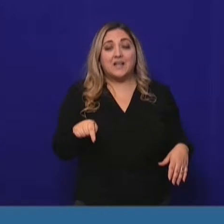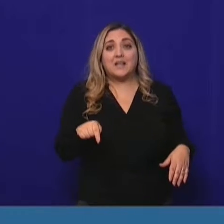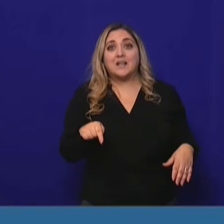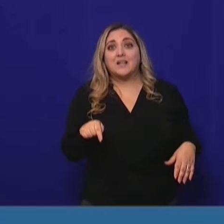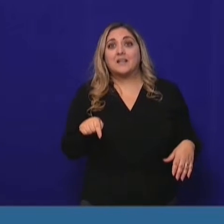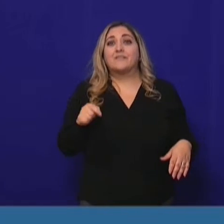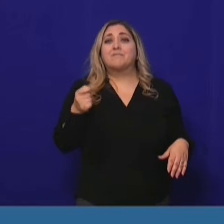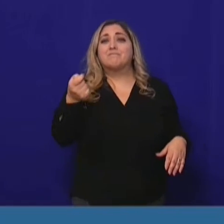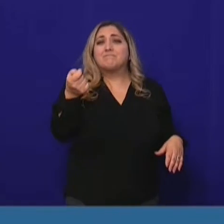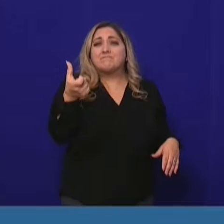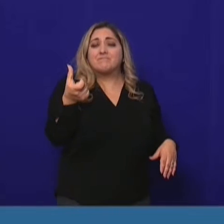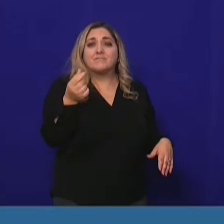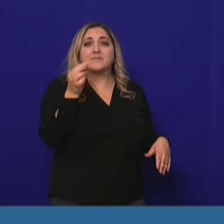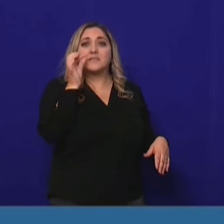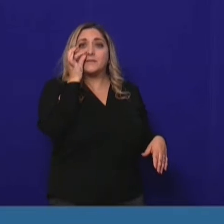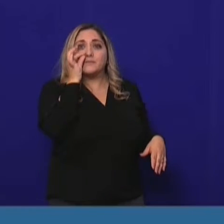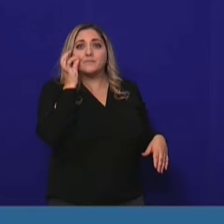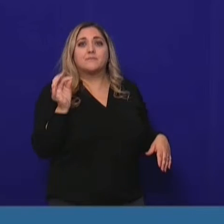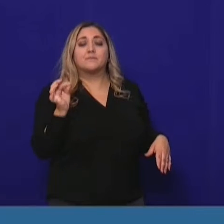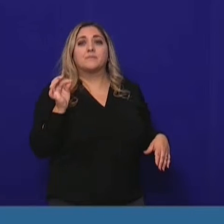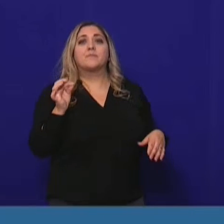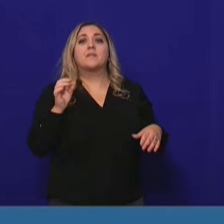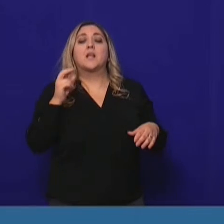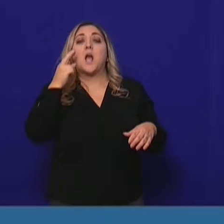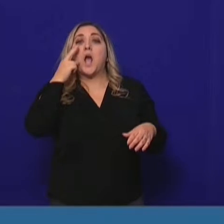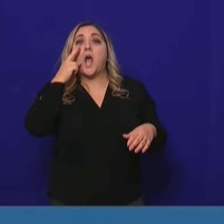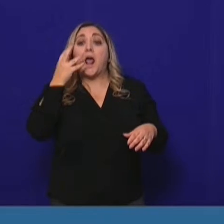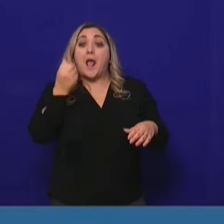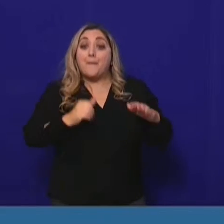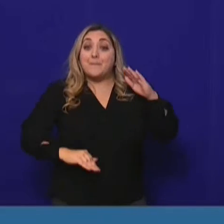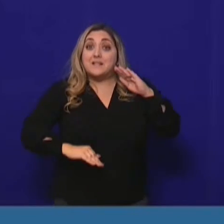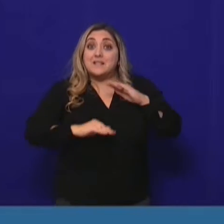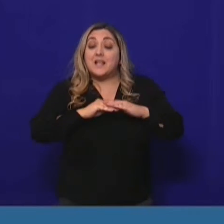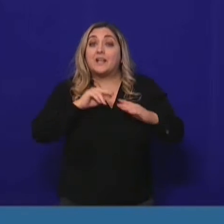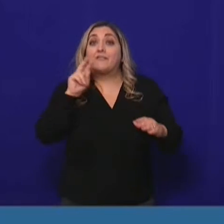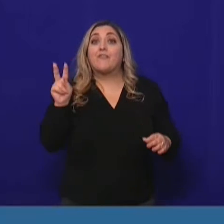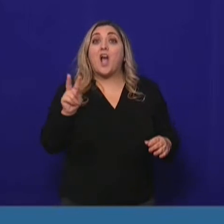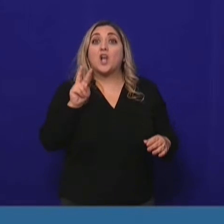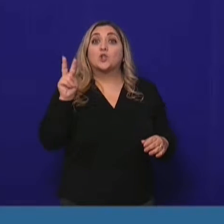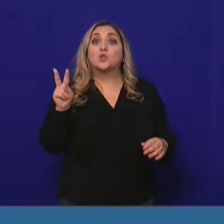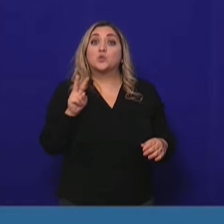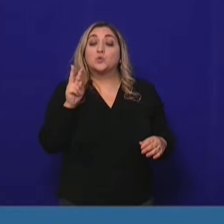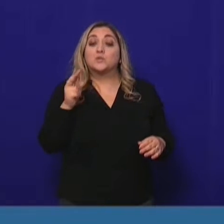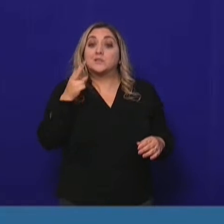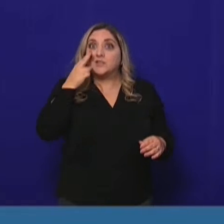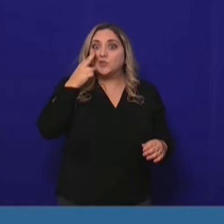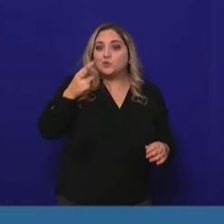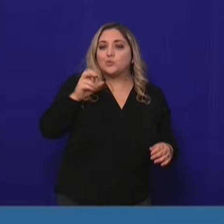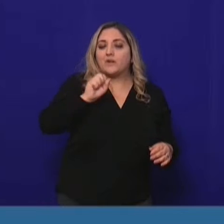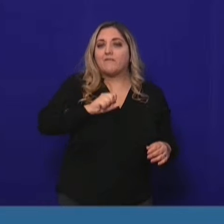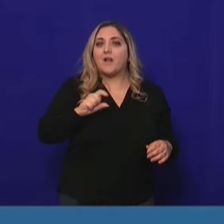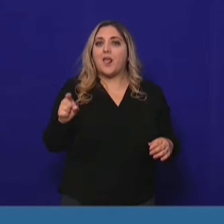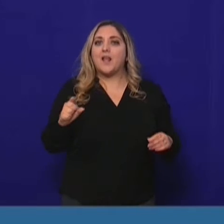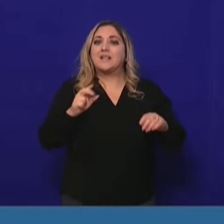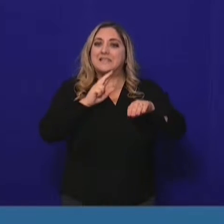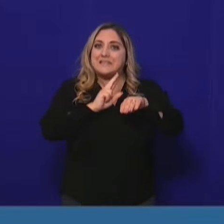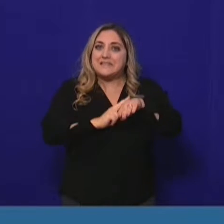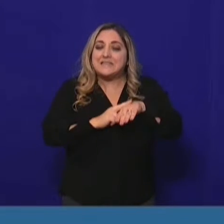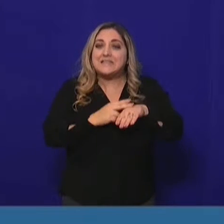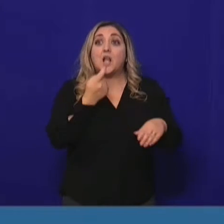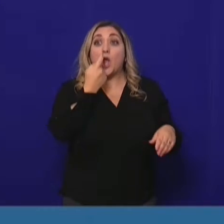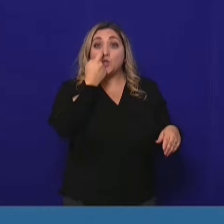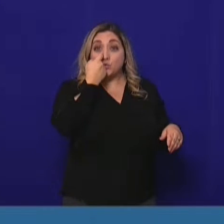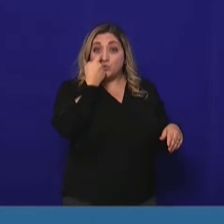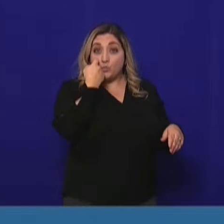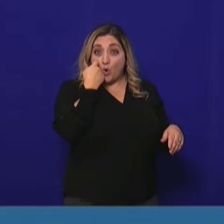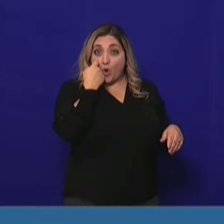qiegħed taqbad mill-persuna jekk għandux biżejjed partiċelli tal-mikrobu li jista' jaqbdu permezz